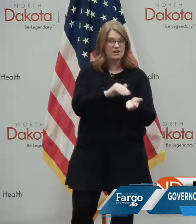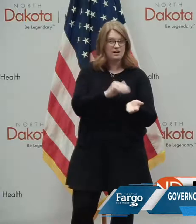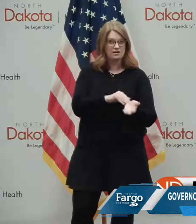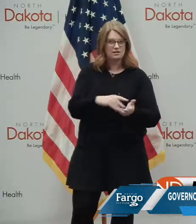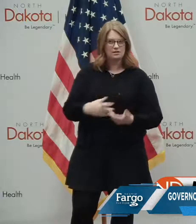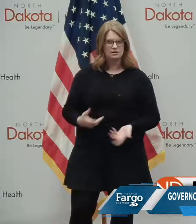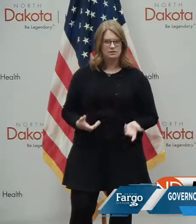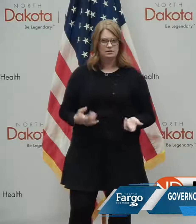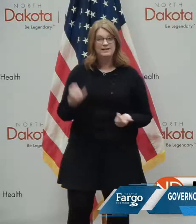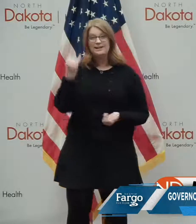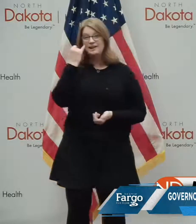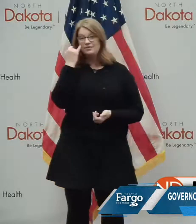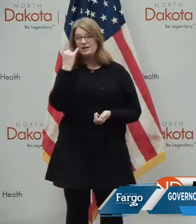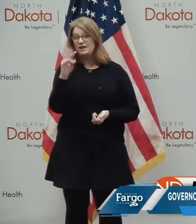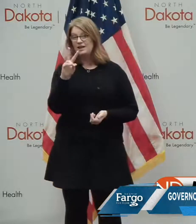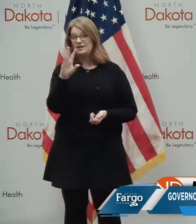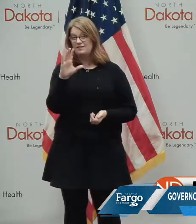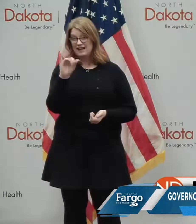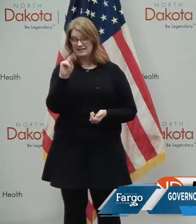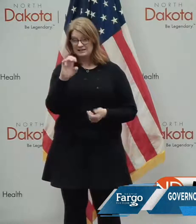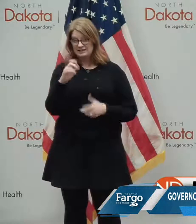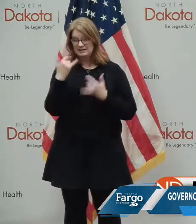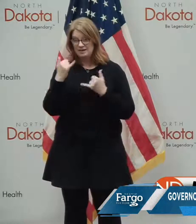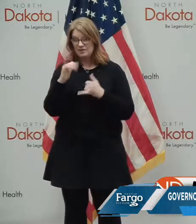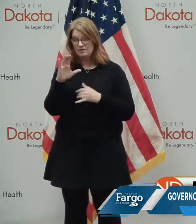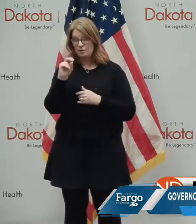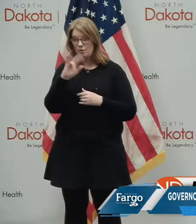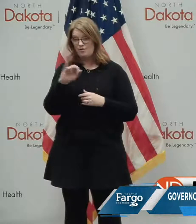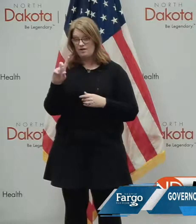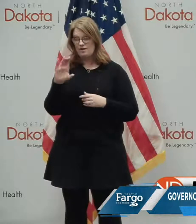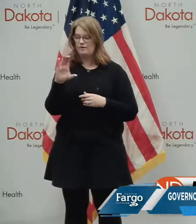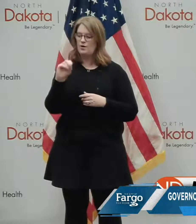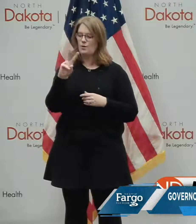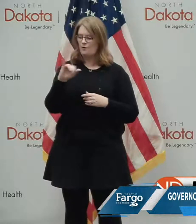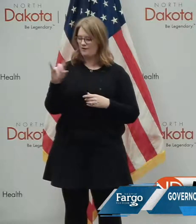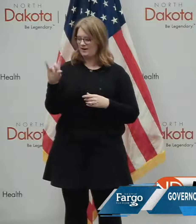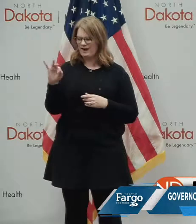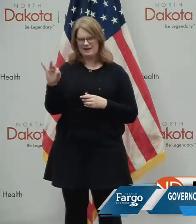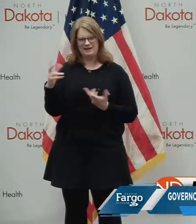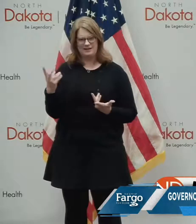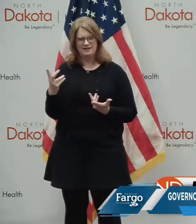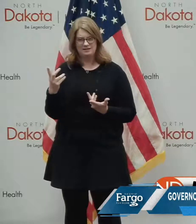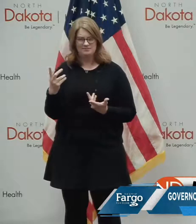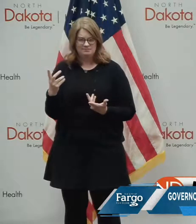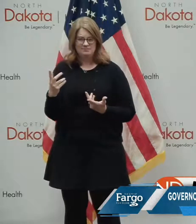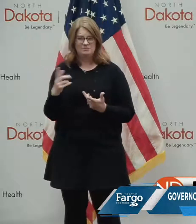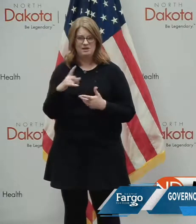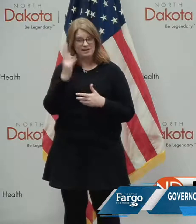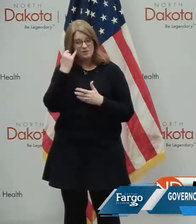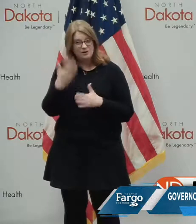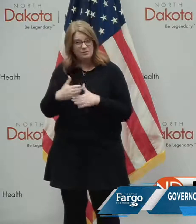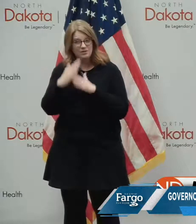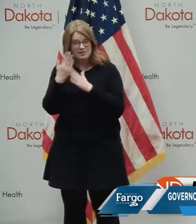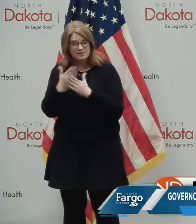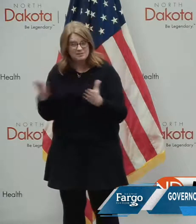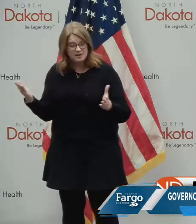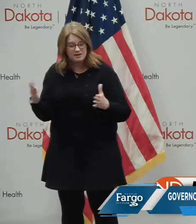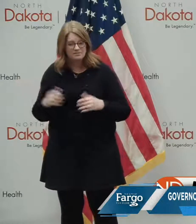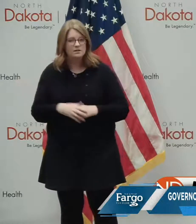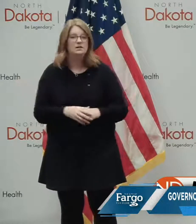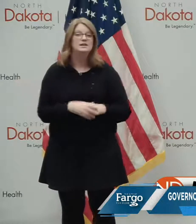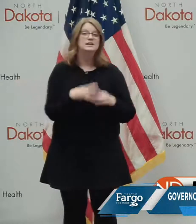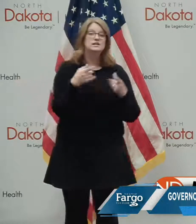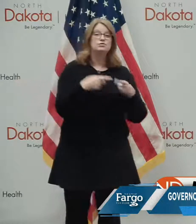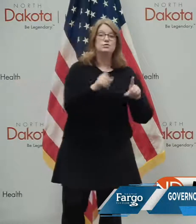had a vaccine right now to do that for COVID-19. I also want to mention it's especially important during COVID-19